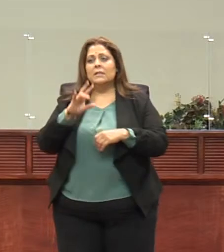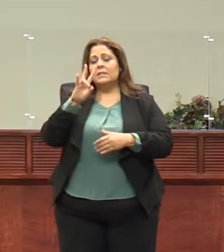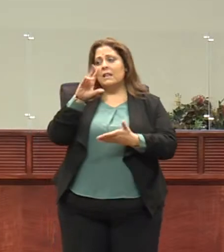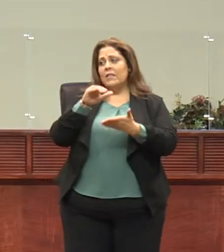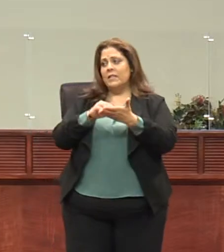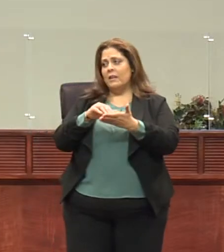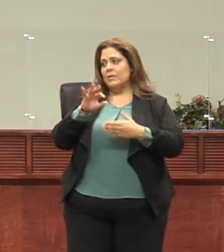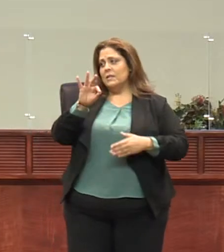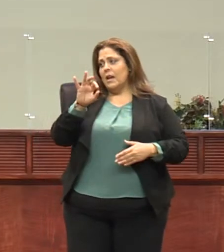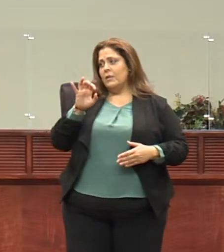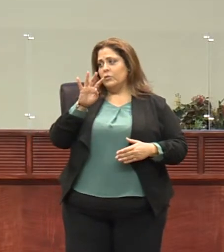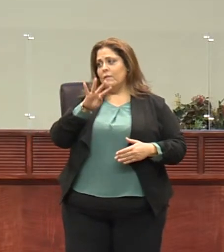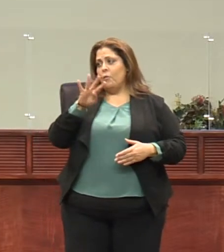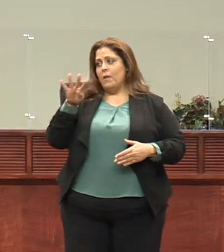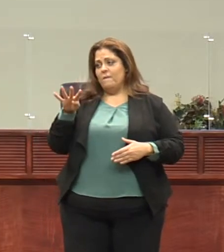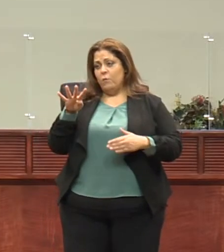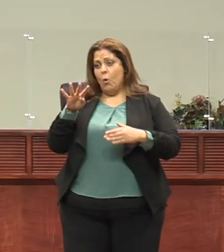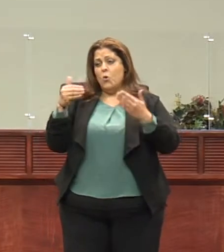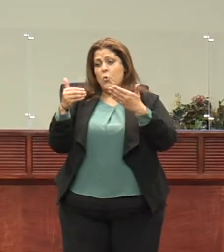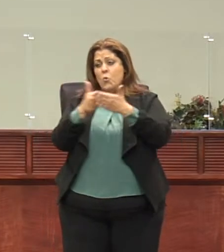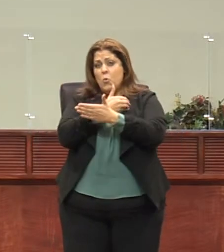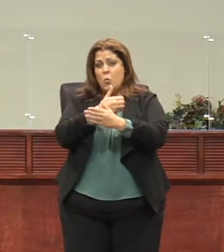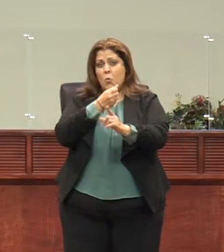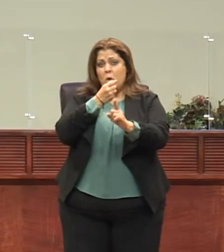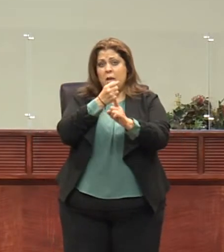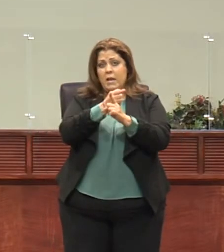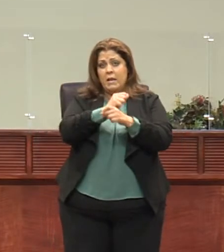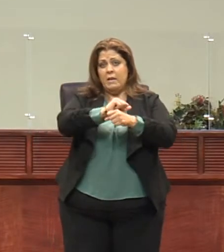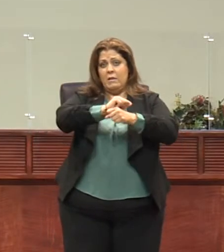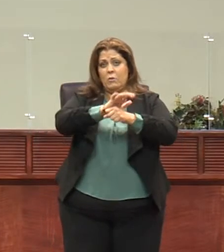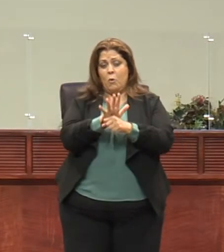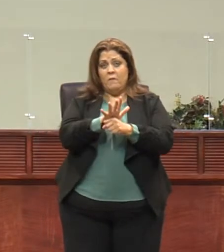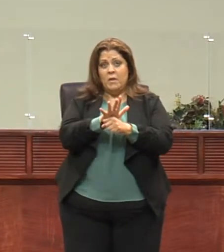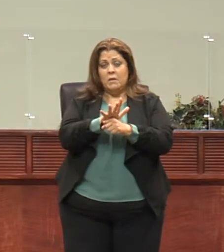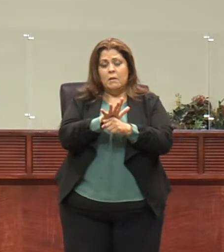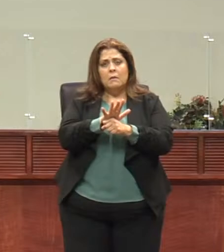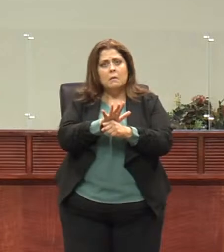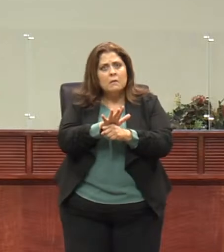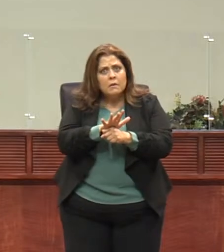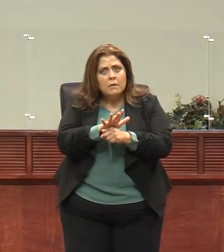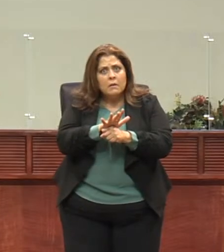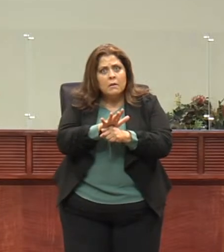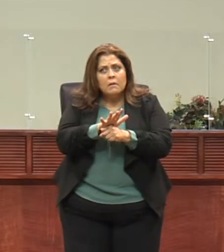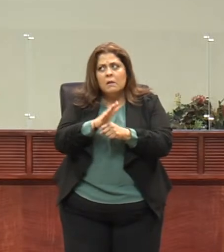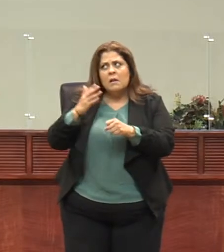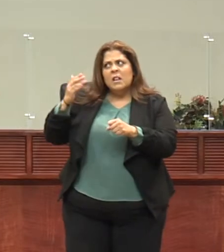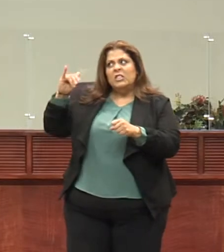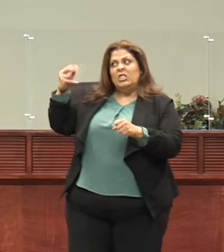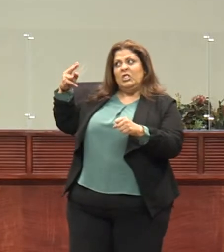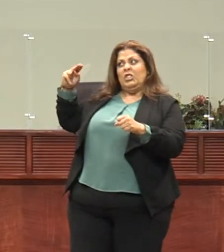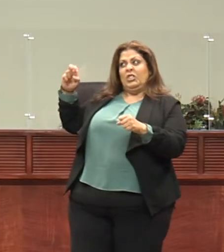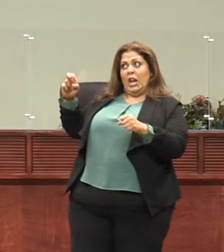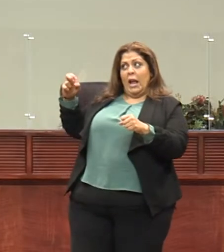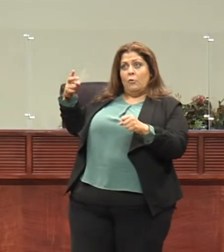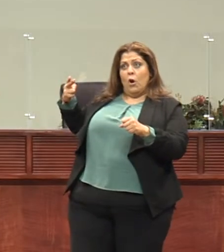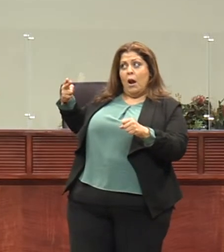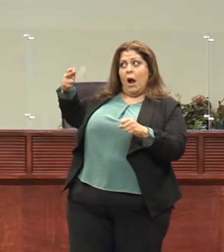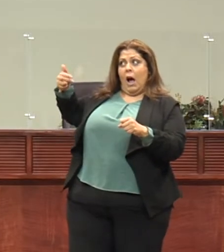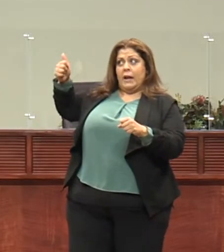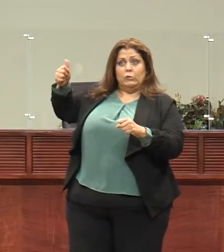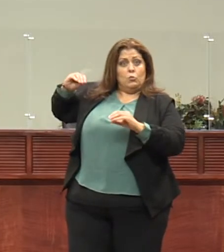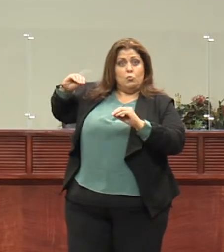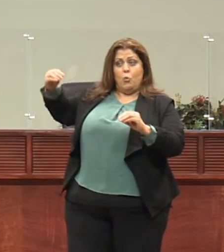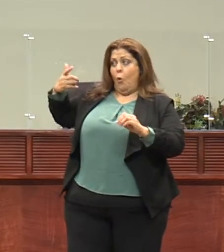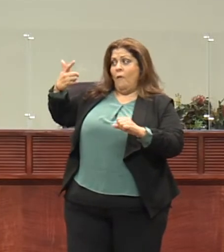7,544 new cases. That surpasses the highest number of weekly cases from January of this year prior to